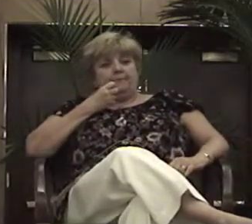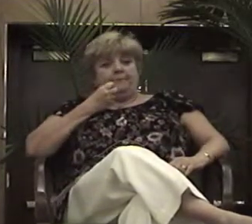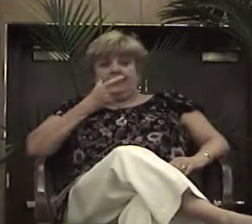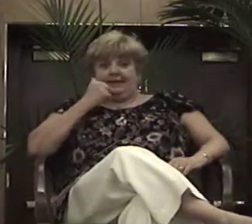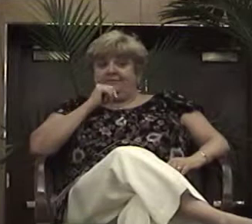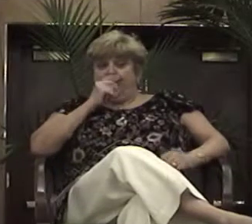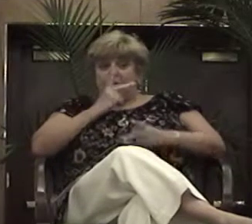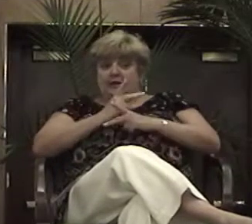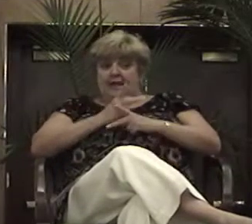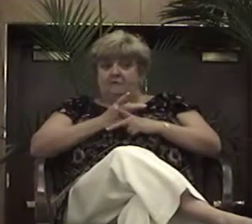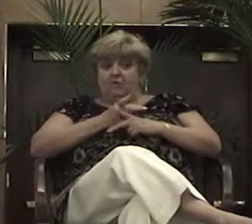even there.